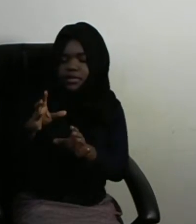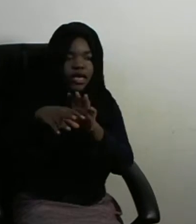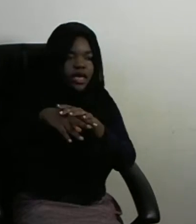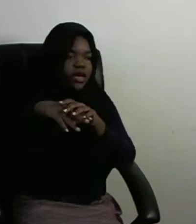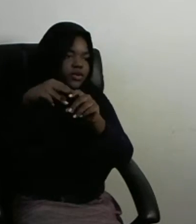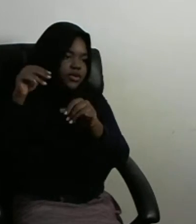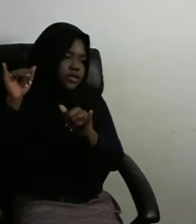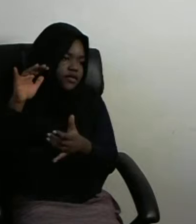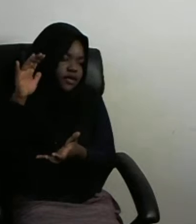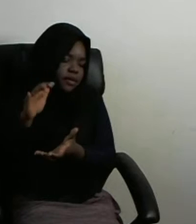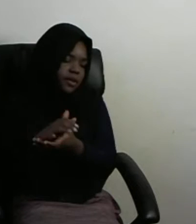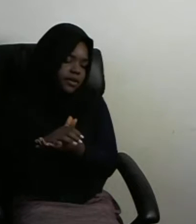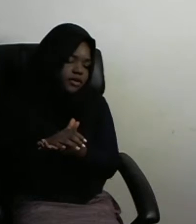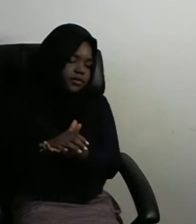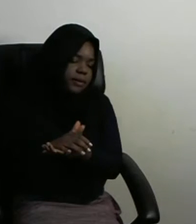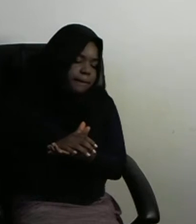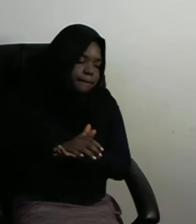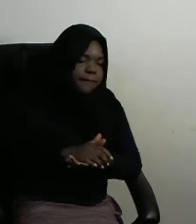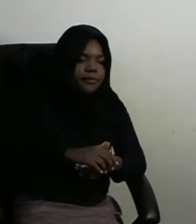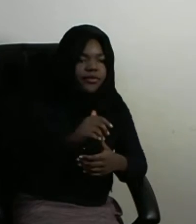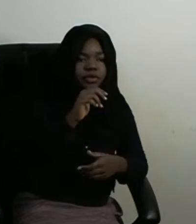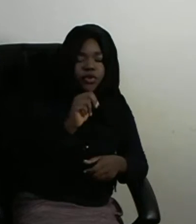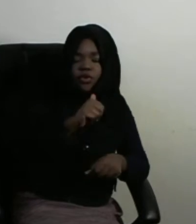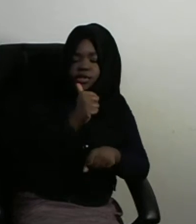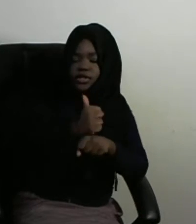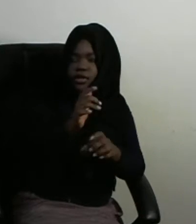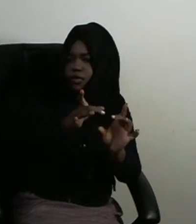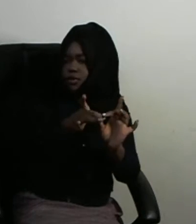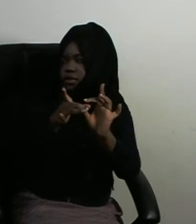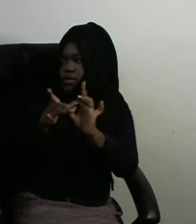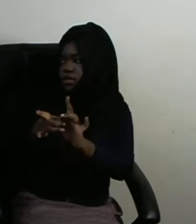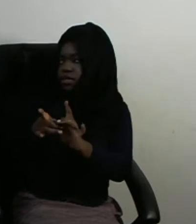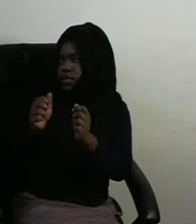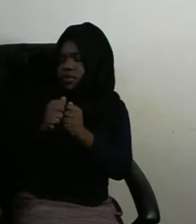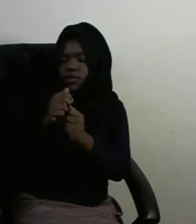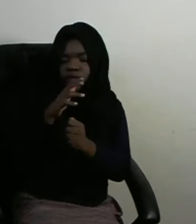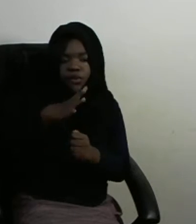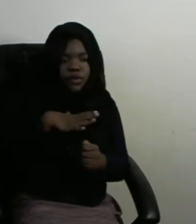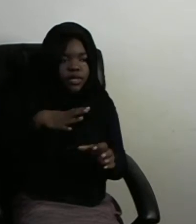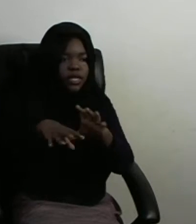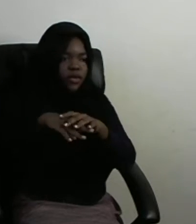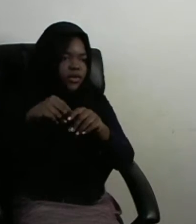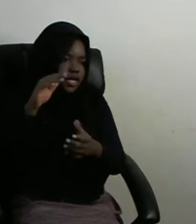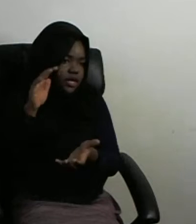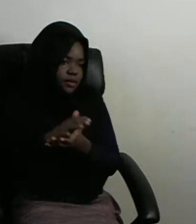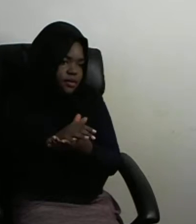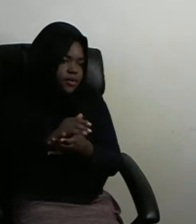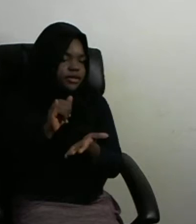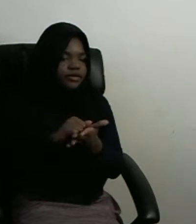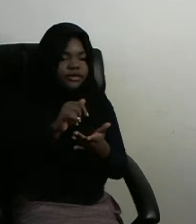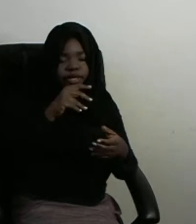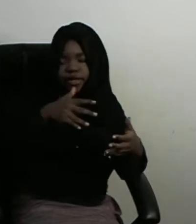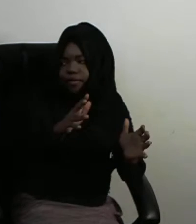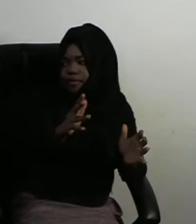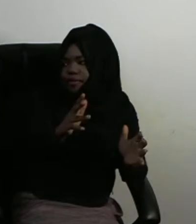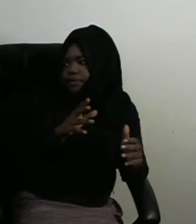outside of the marriage. Don't set up relationship with women outside the marriage. It's